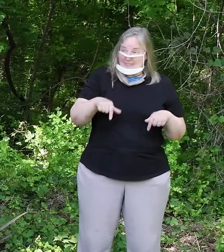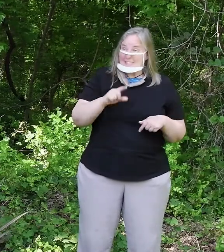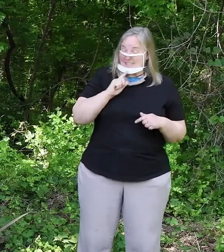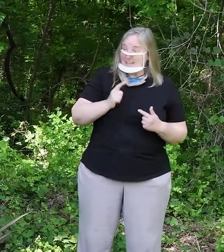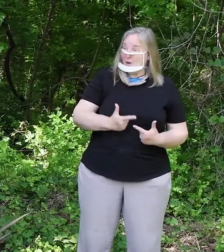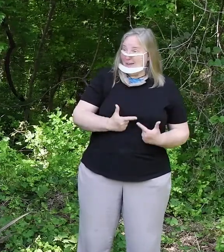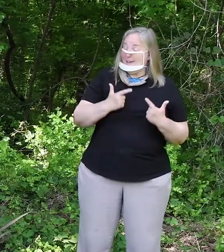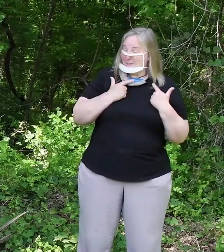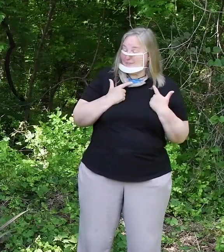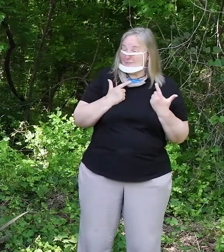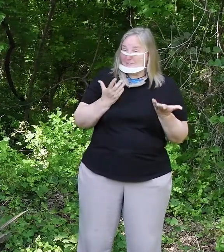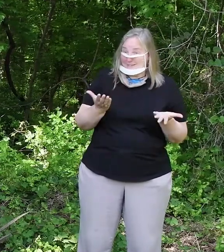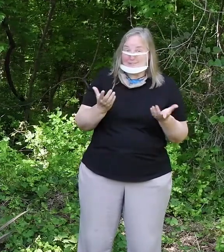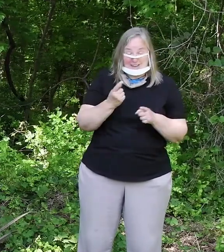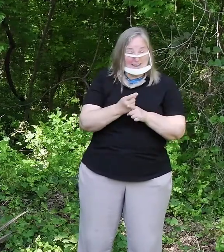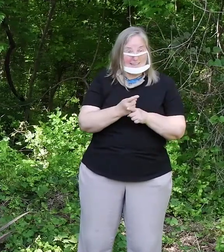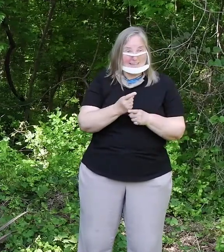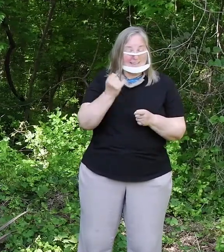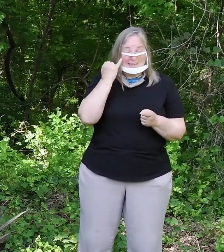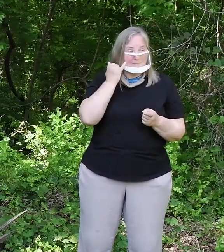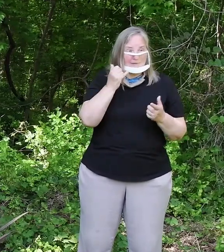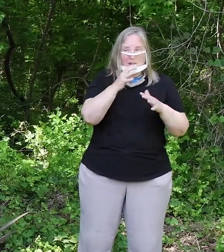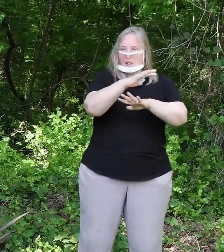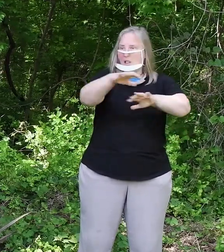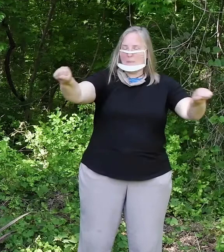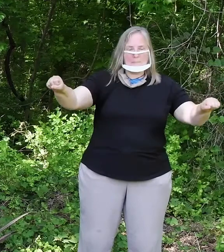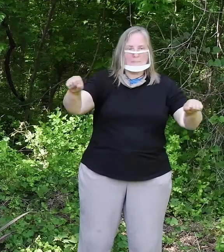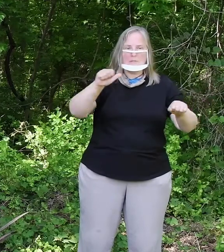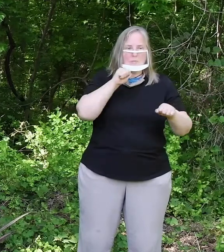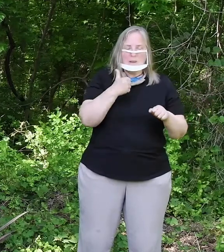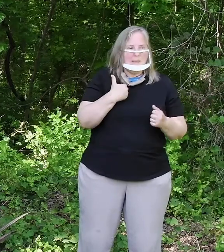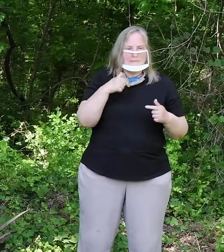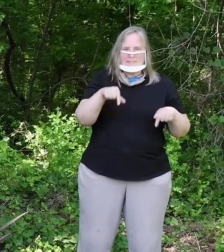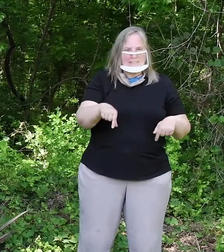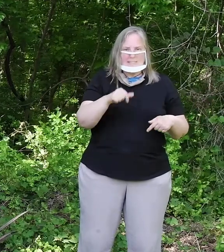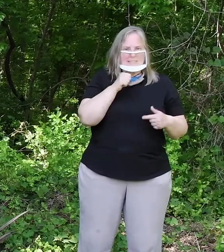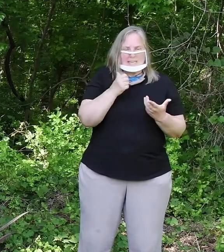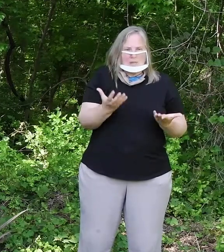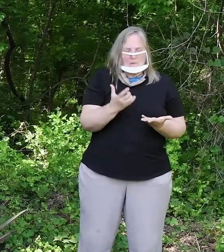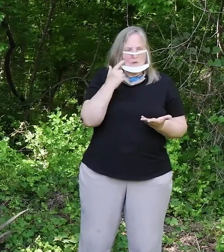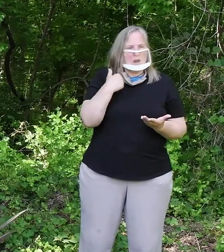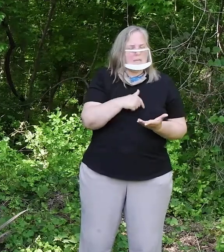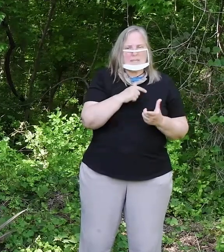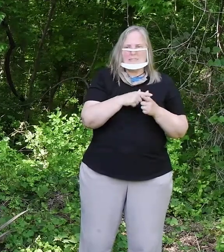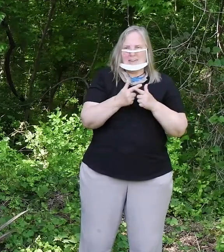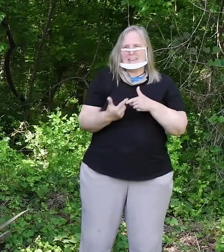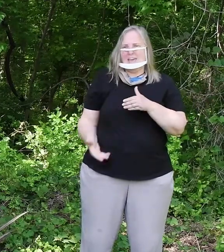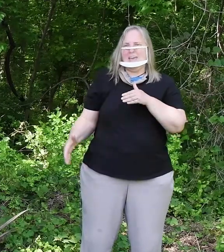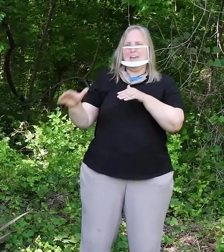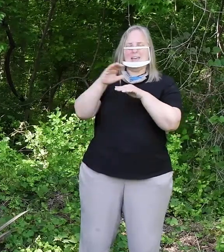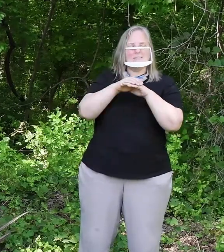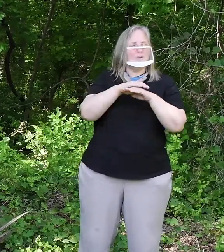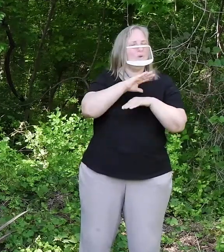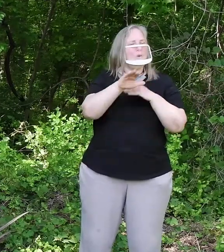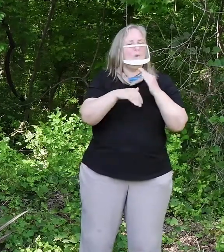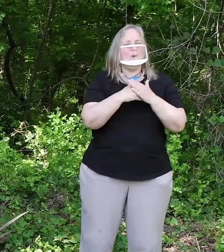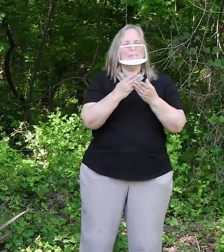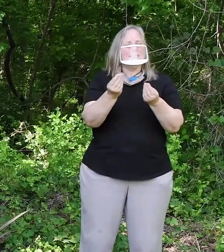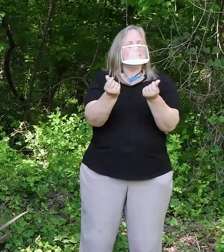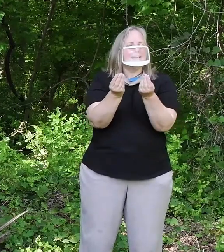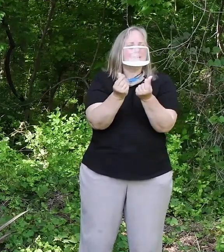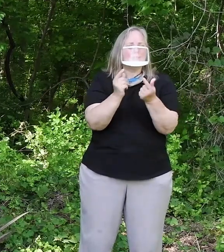life, right? We don't have all this and it isn't here for us. You know, it just adds all the texture to the